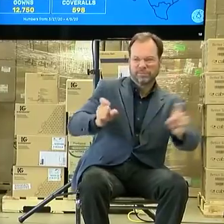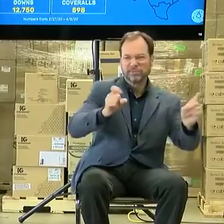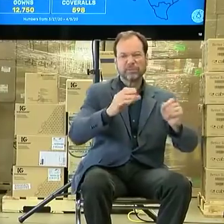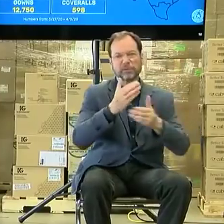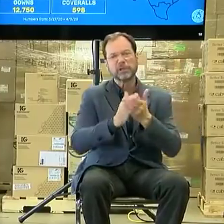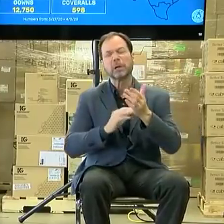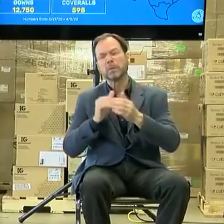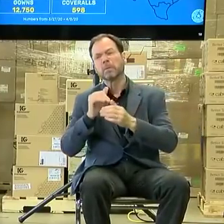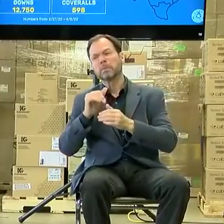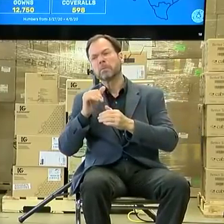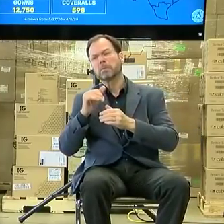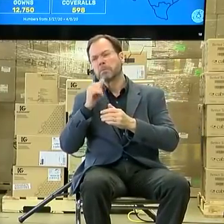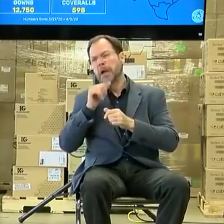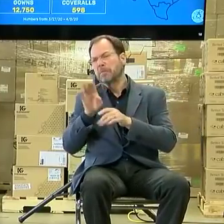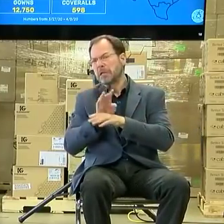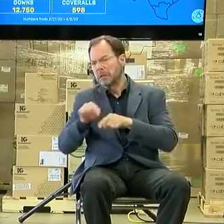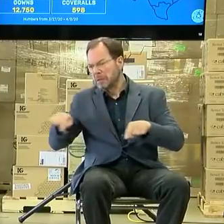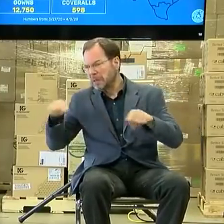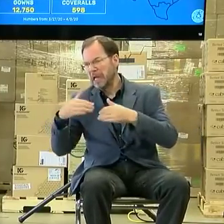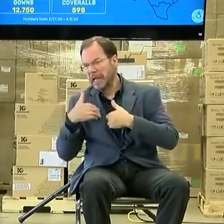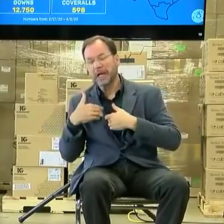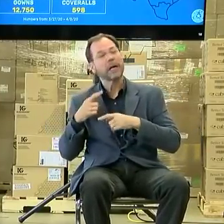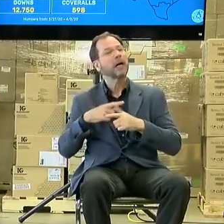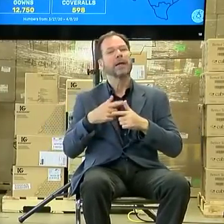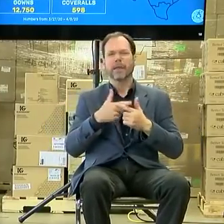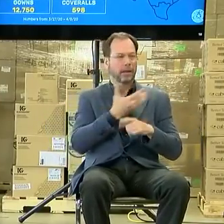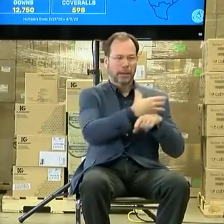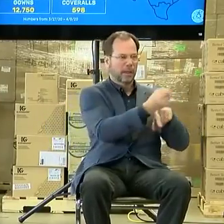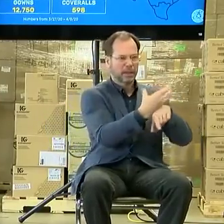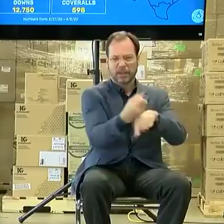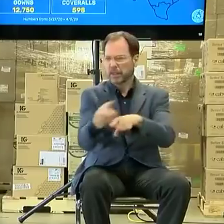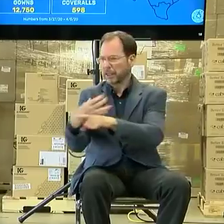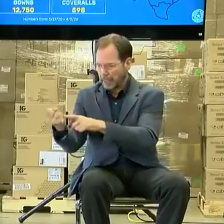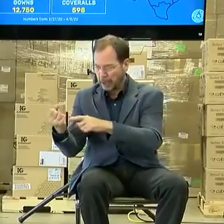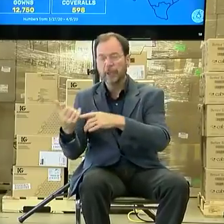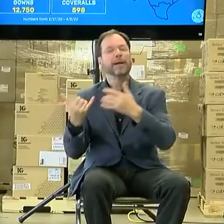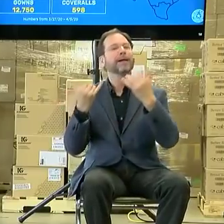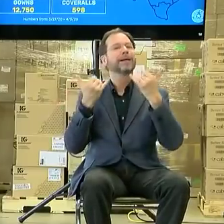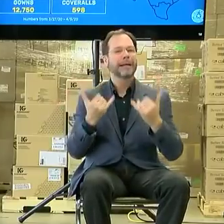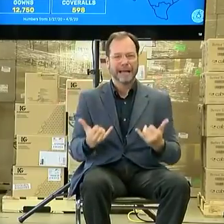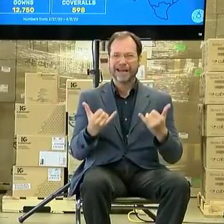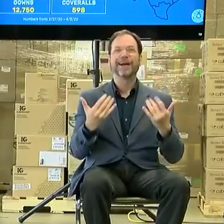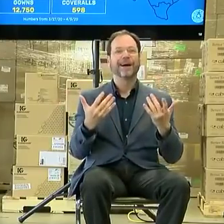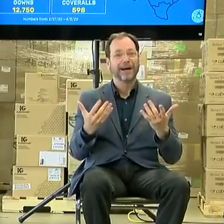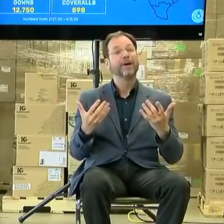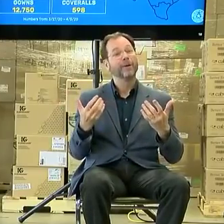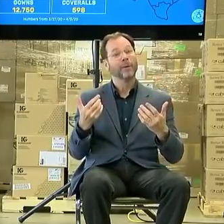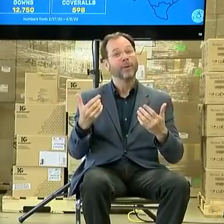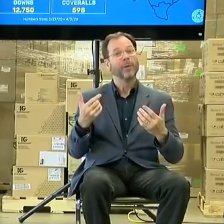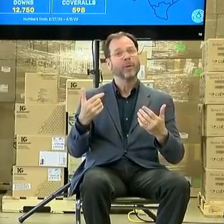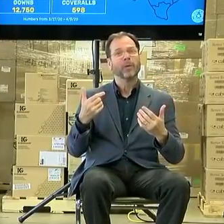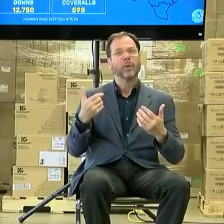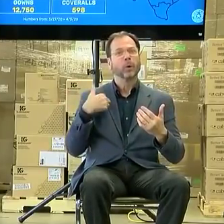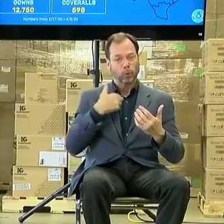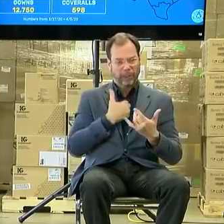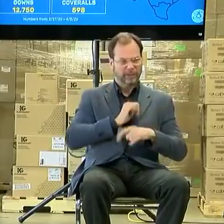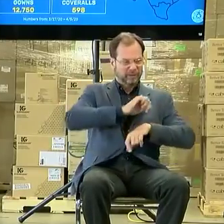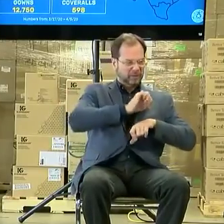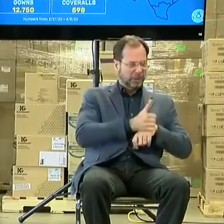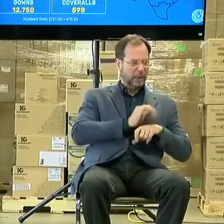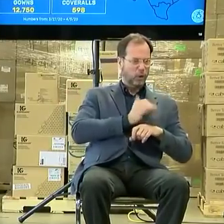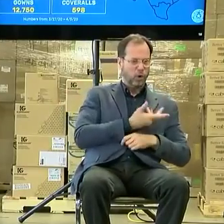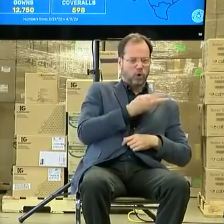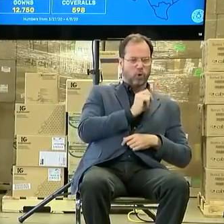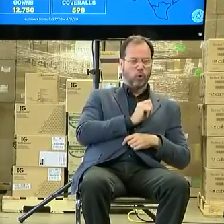private sector. A lot of it was quickly exhausted. Now that we have an effective supply chain organization